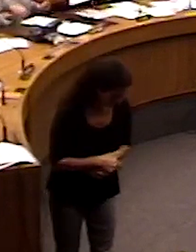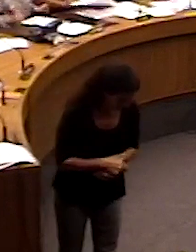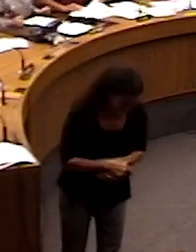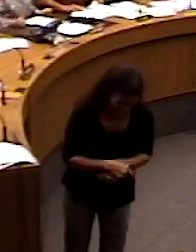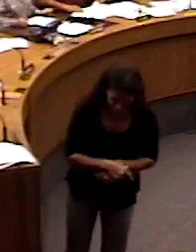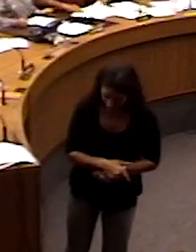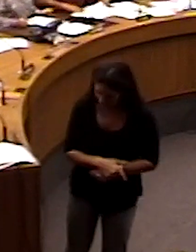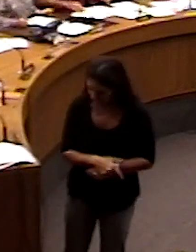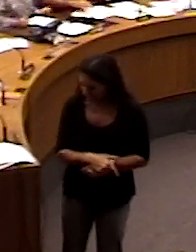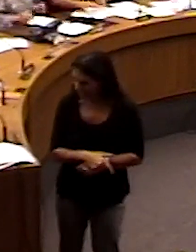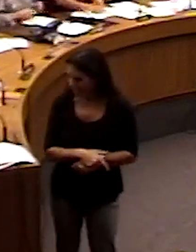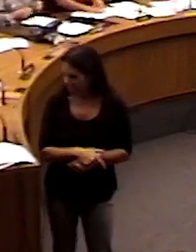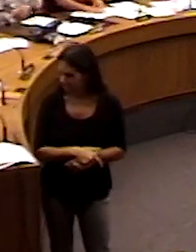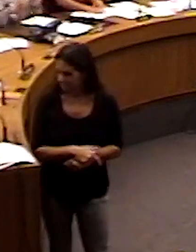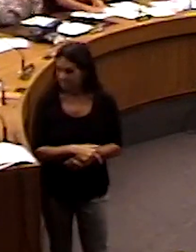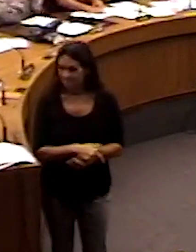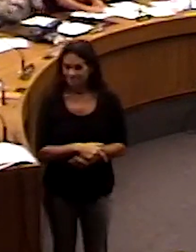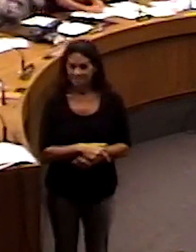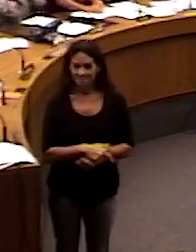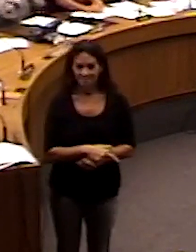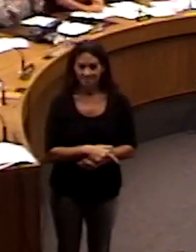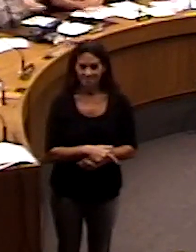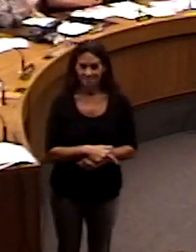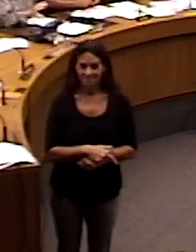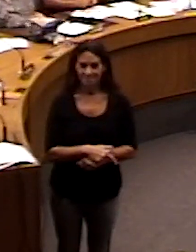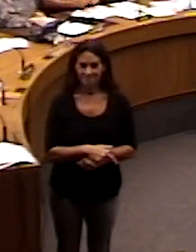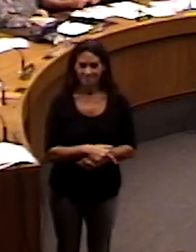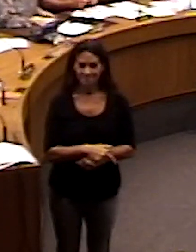he picked a hitter, not a no